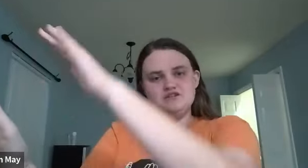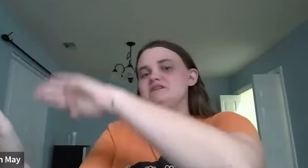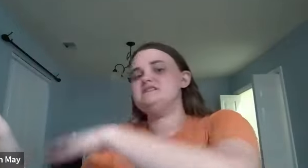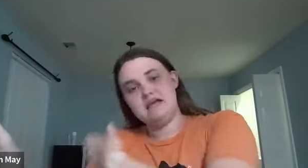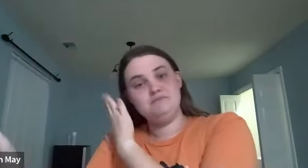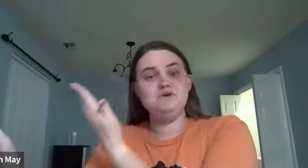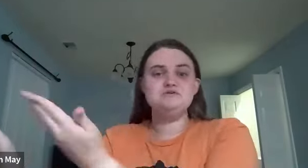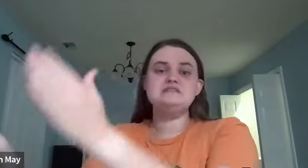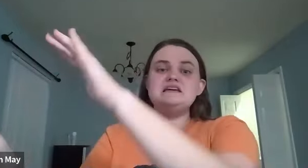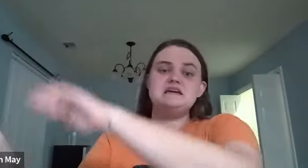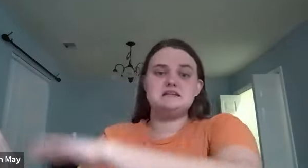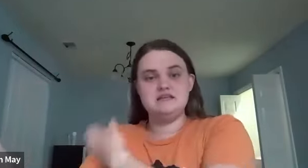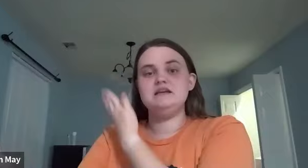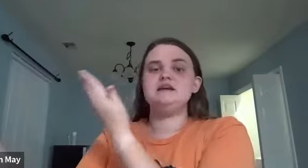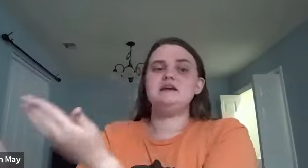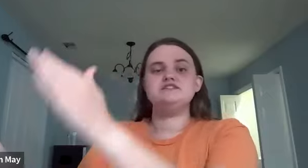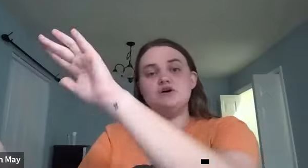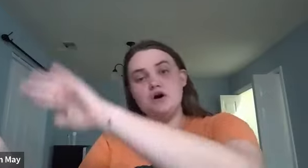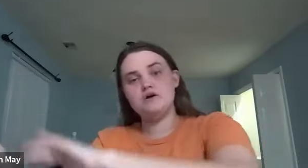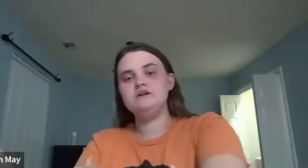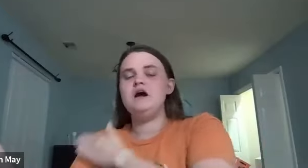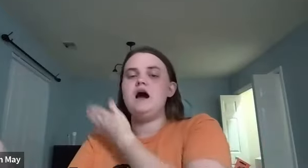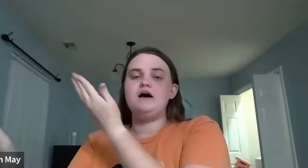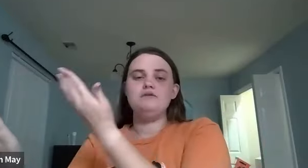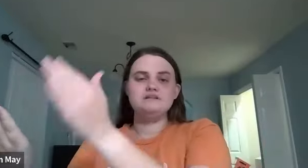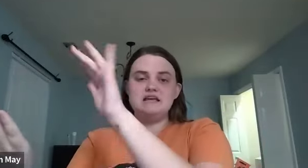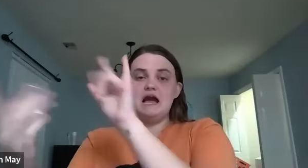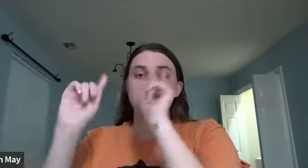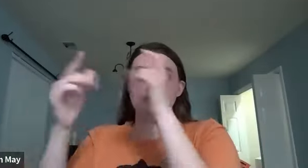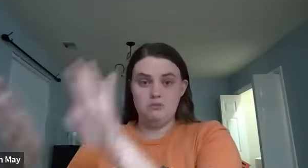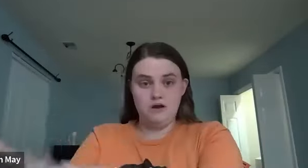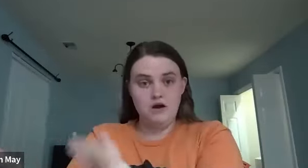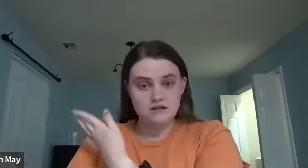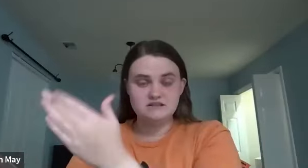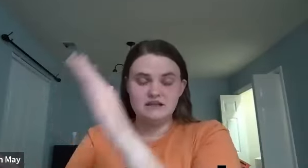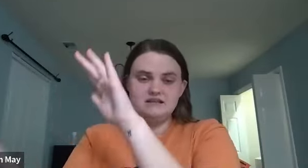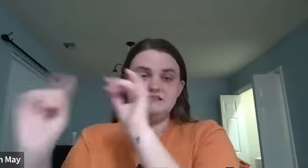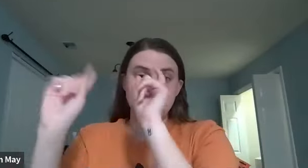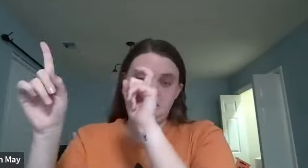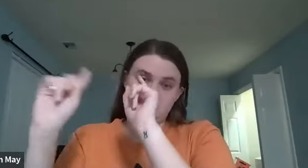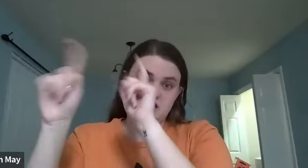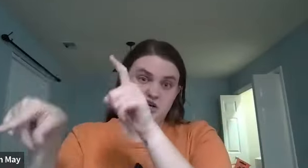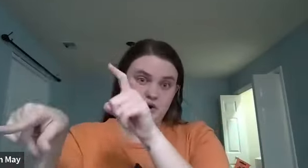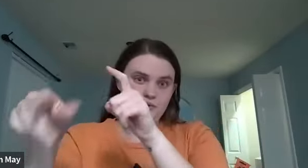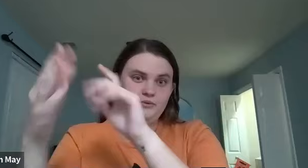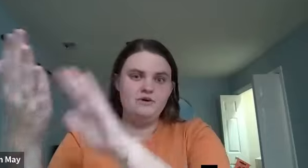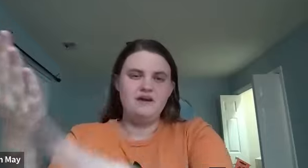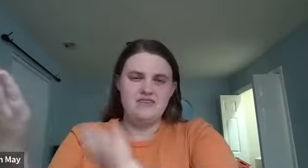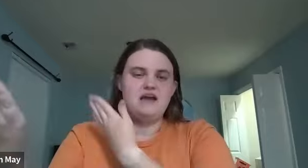So this is like music, singing, song. I'll always say I go to what I'll say go, and that